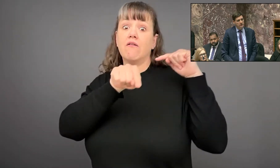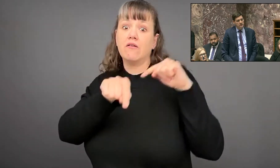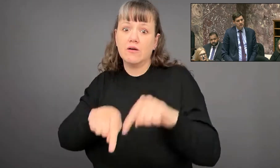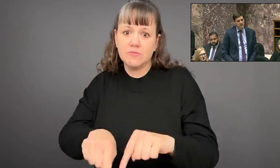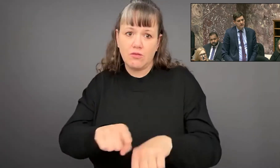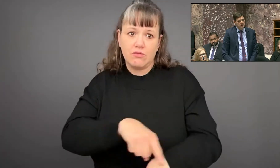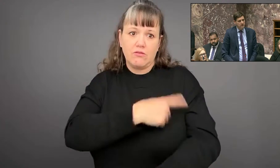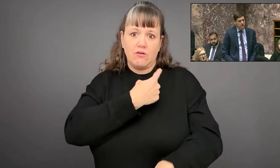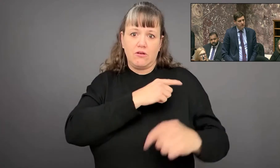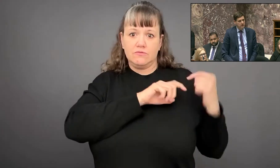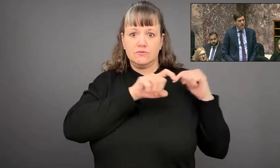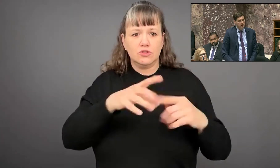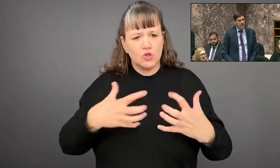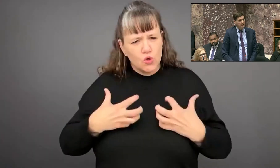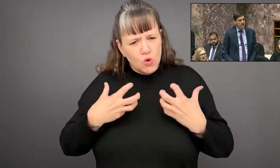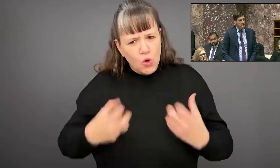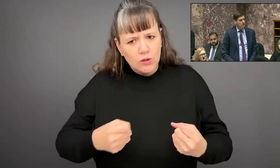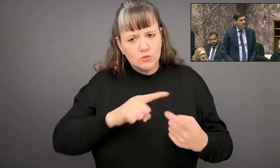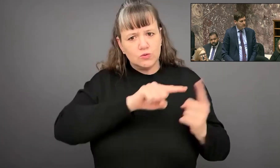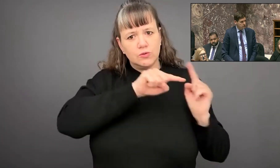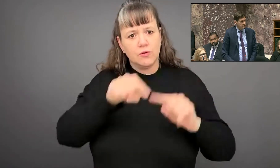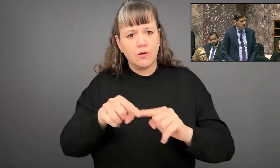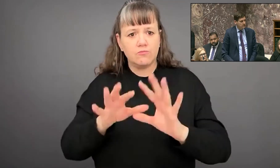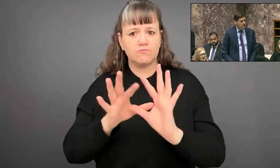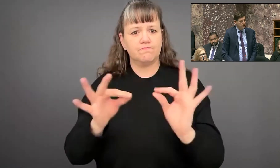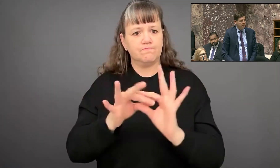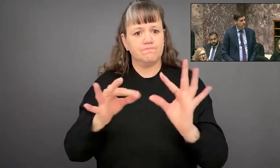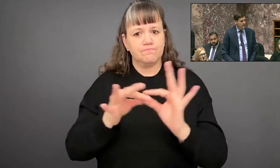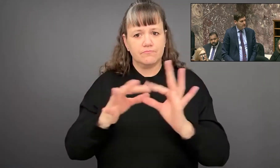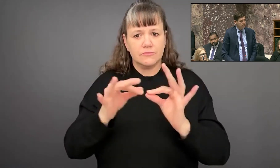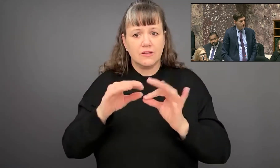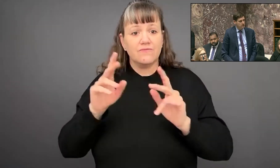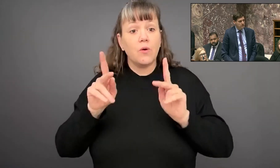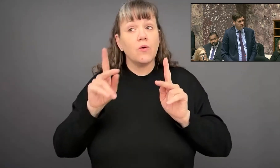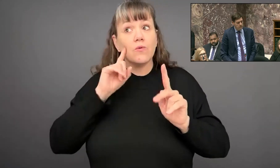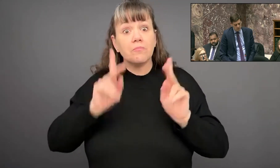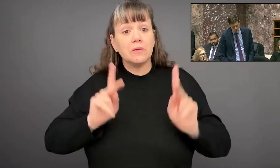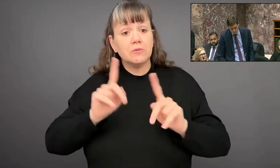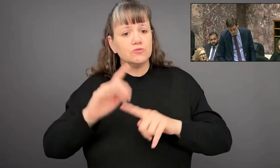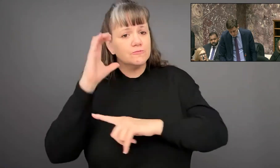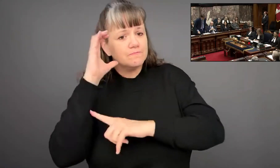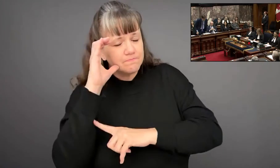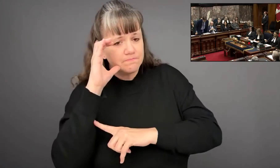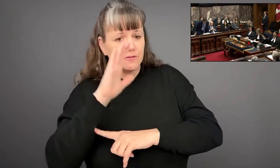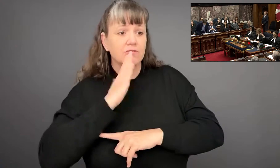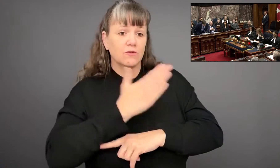for all British Columbians to hear. And you have my assurance that we will get you the answers that you deserve.